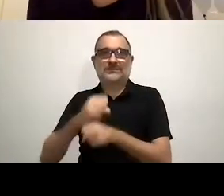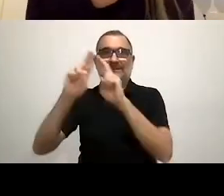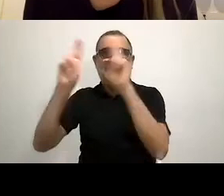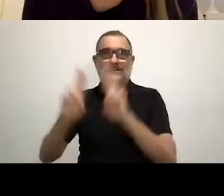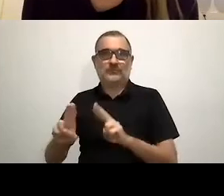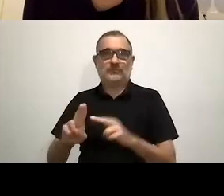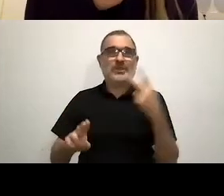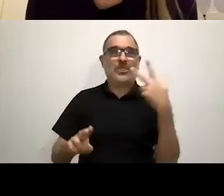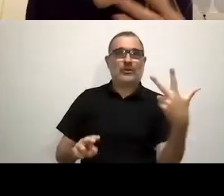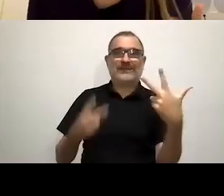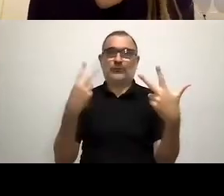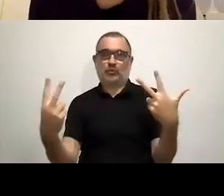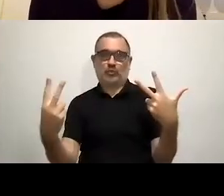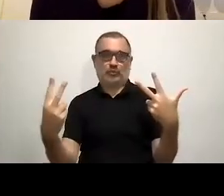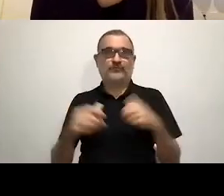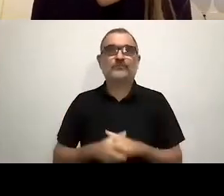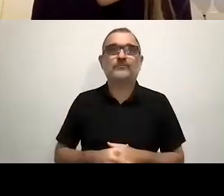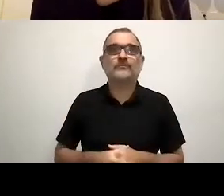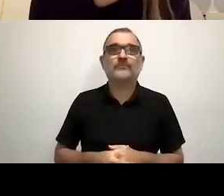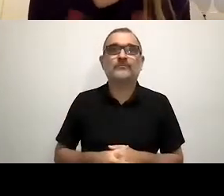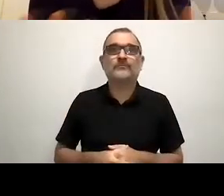3rd year to become accredited.